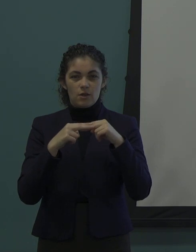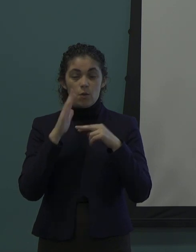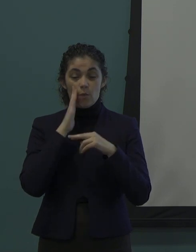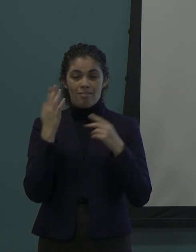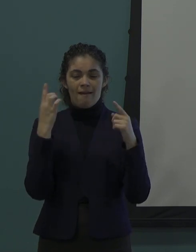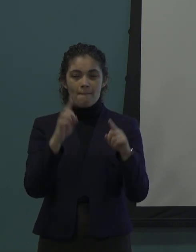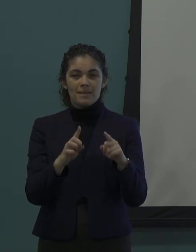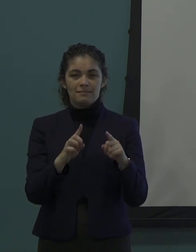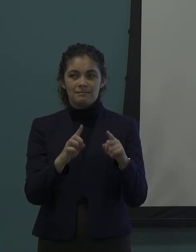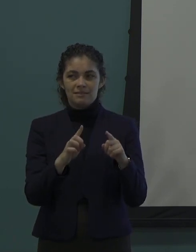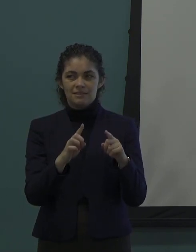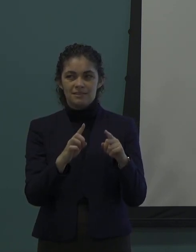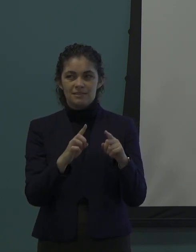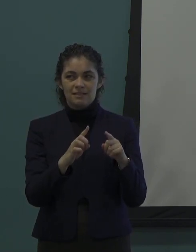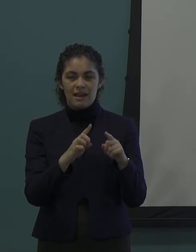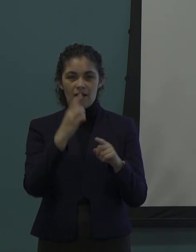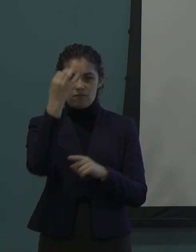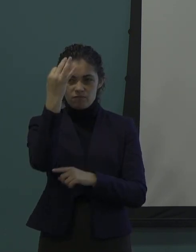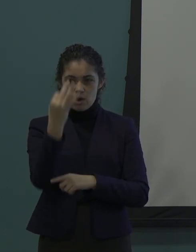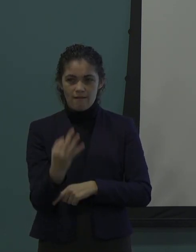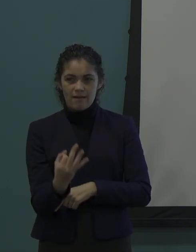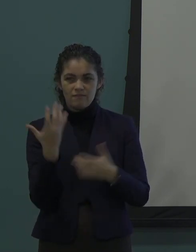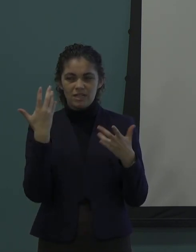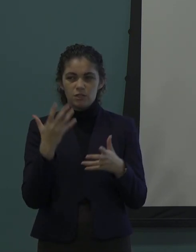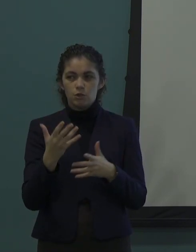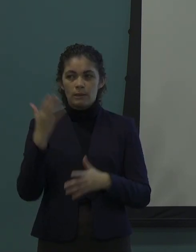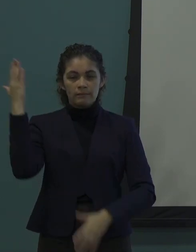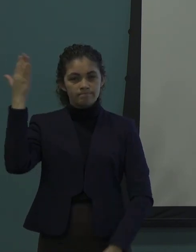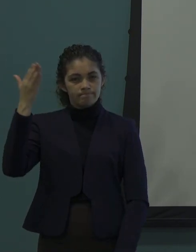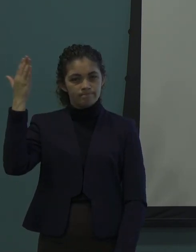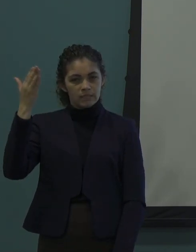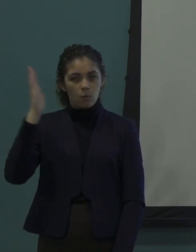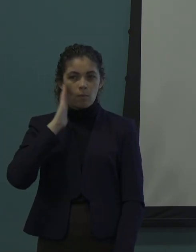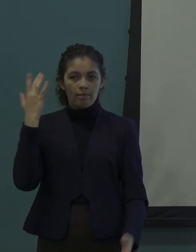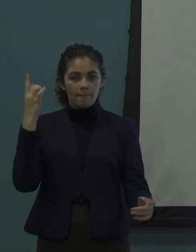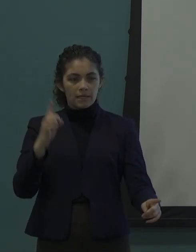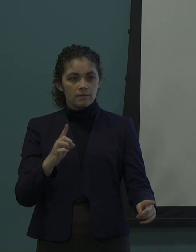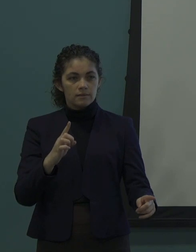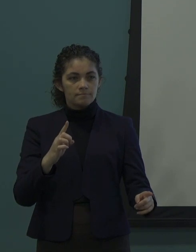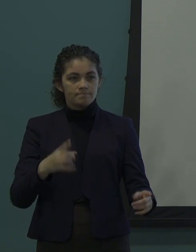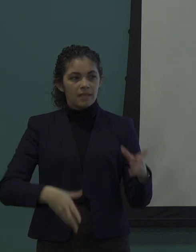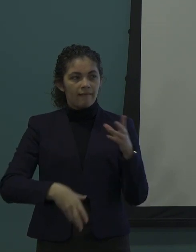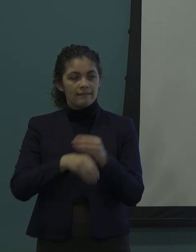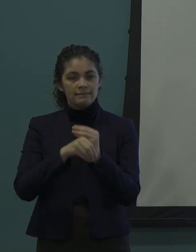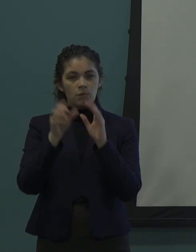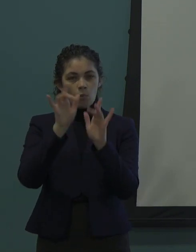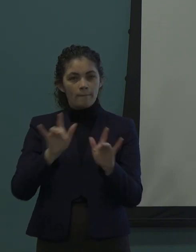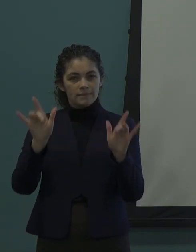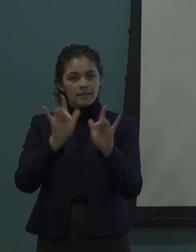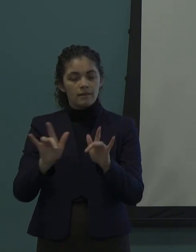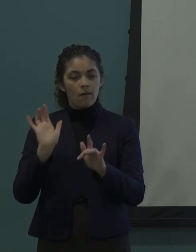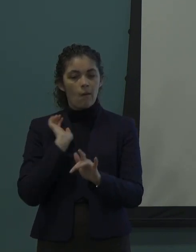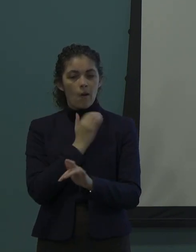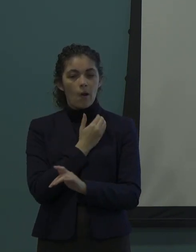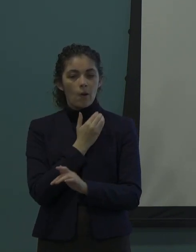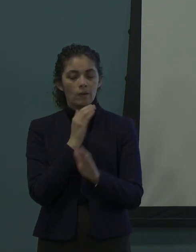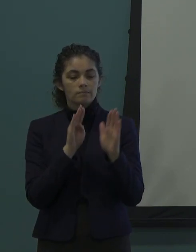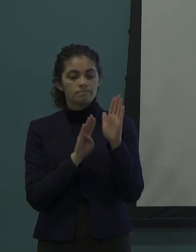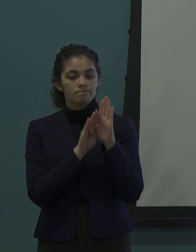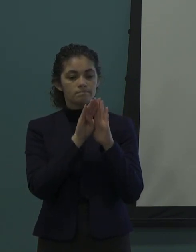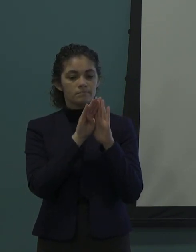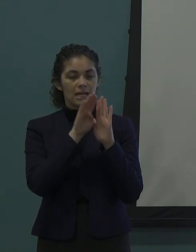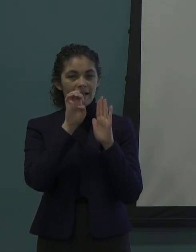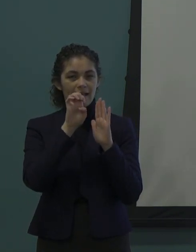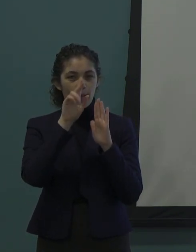will be posted each Friday after the press conference. This just gives you an idea of how our epi curve at the